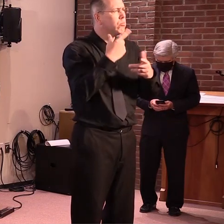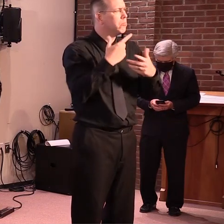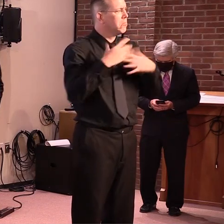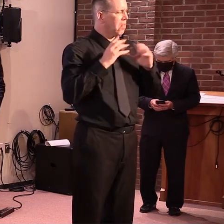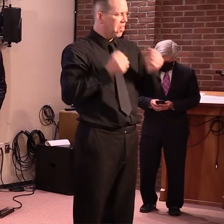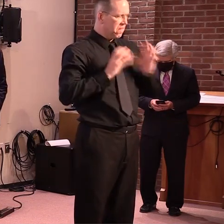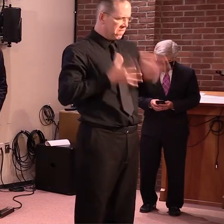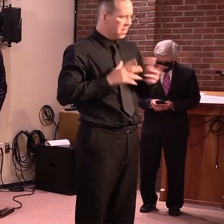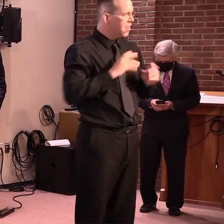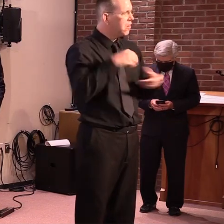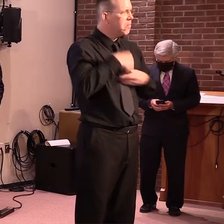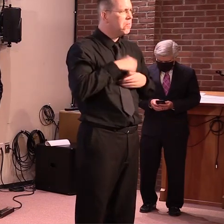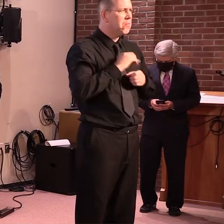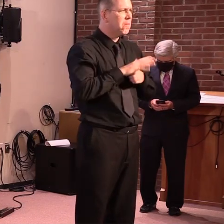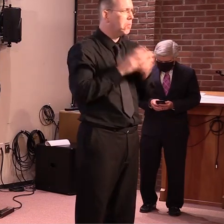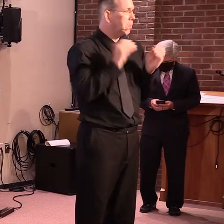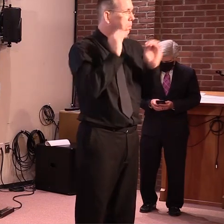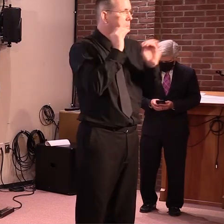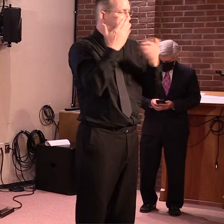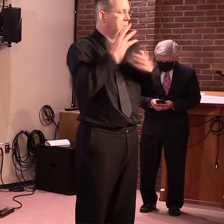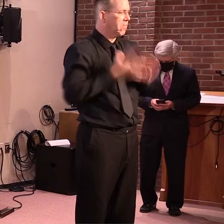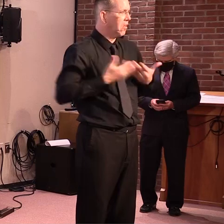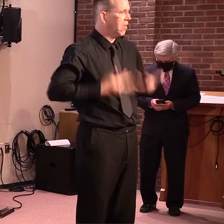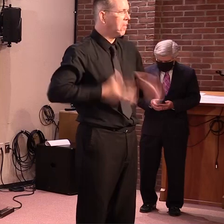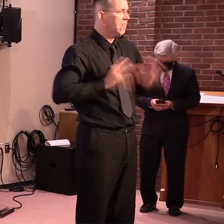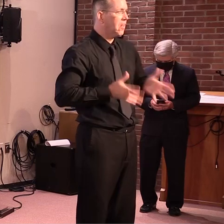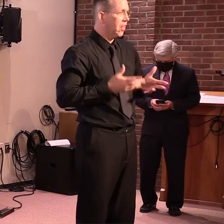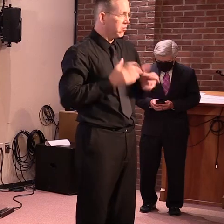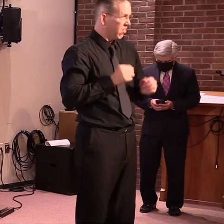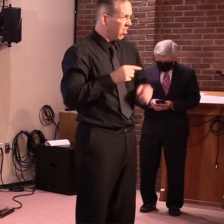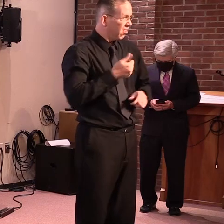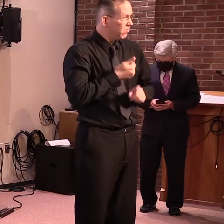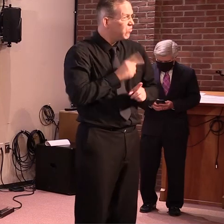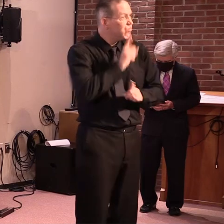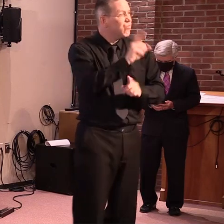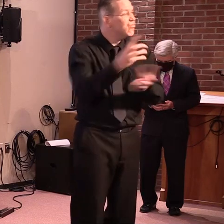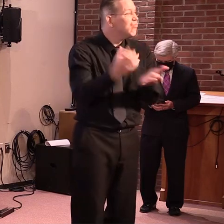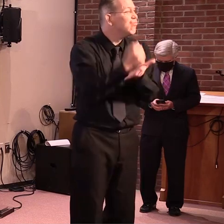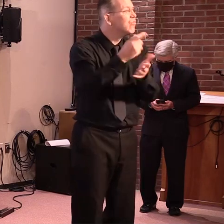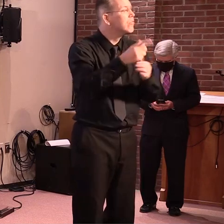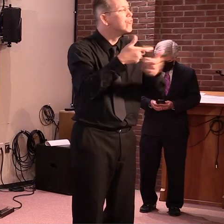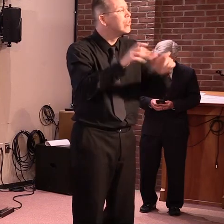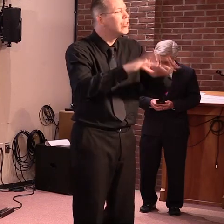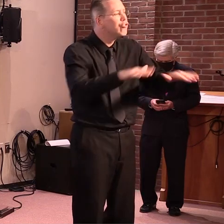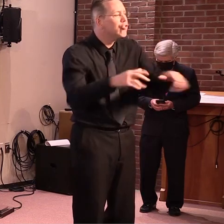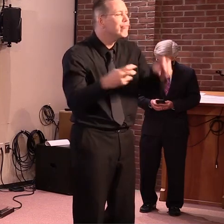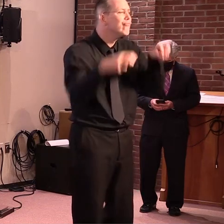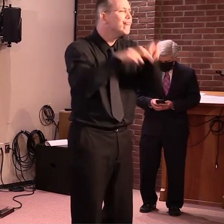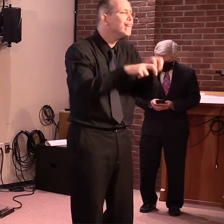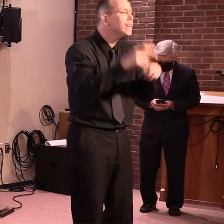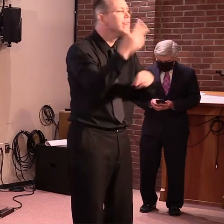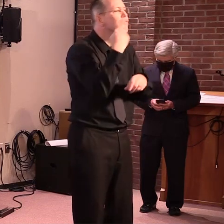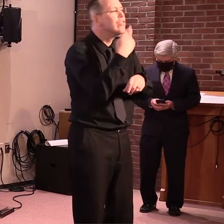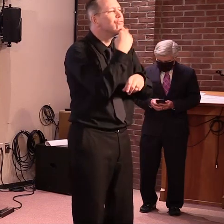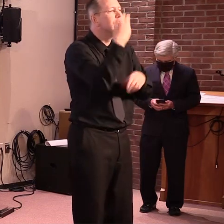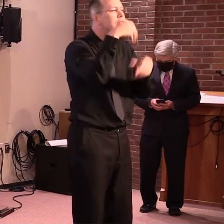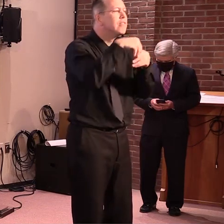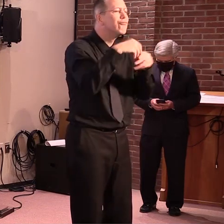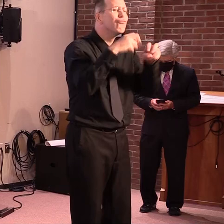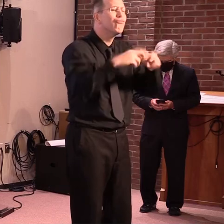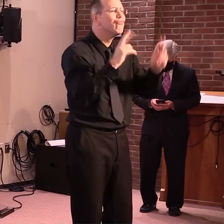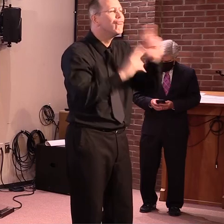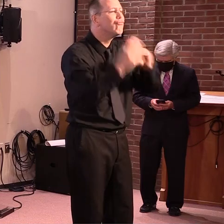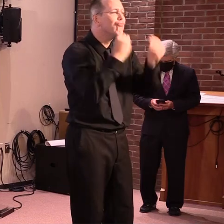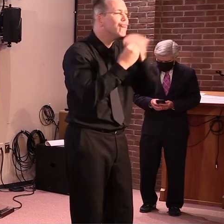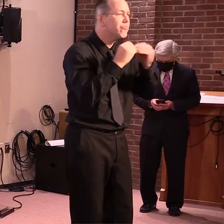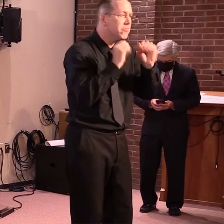over the age of 65, especially those who have chronic conditions, should avoid those gatherings in order to protect